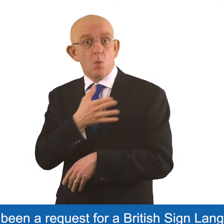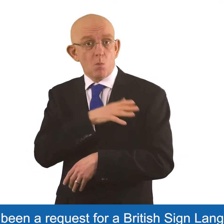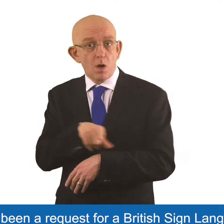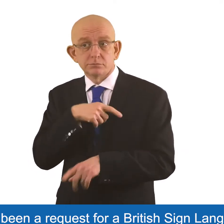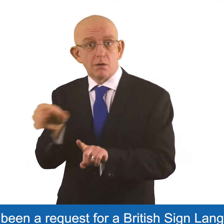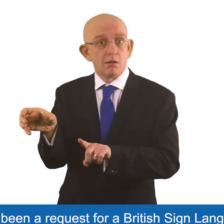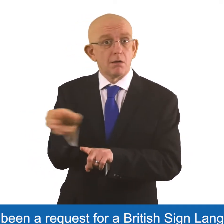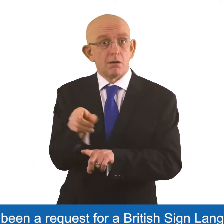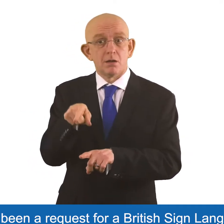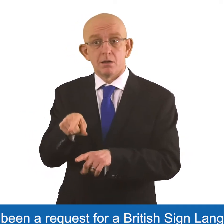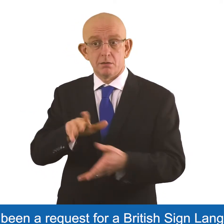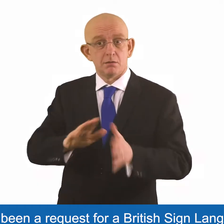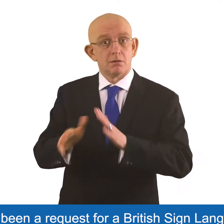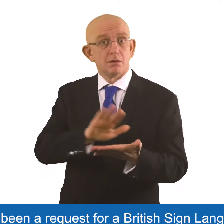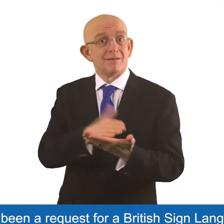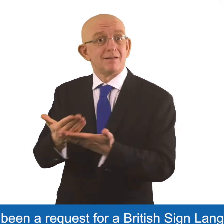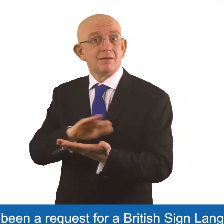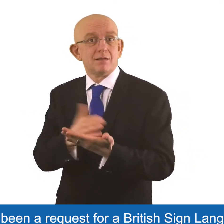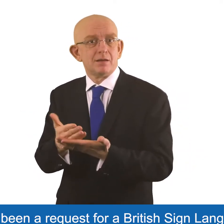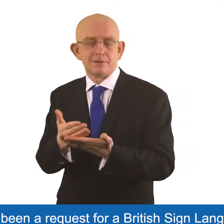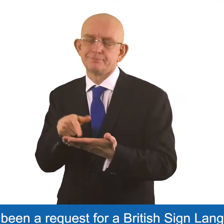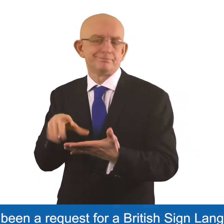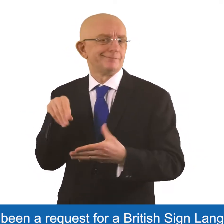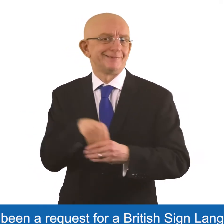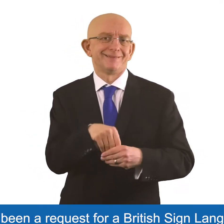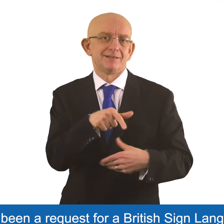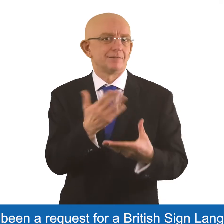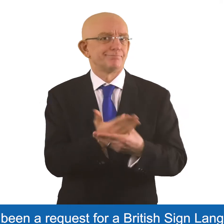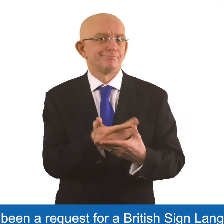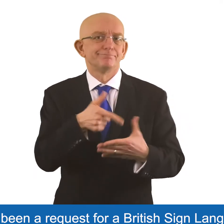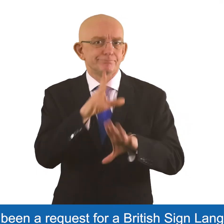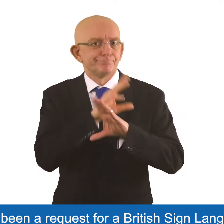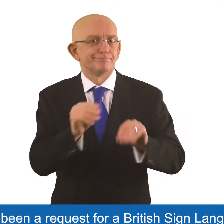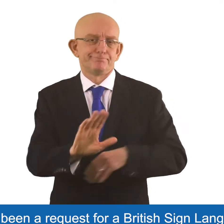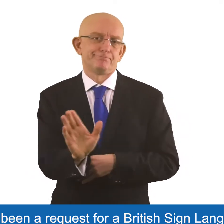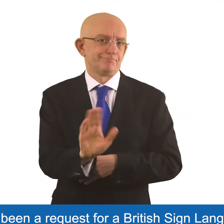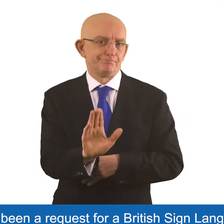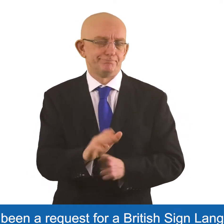where there has been a request for a British Sign Language translator. Close brackets.